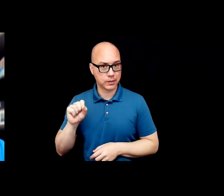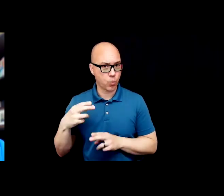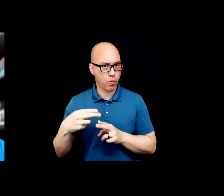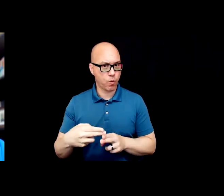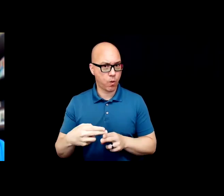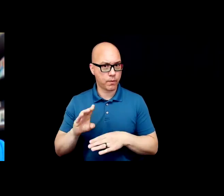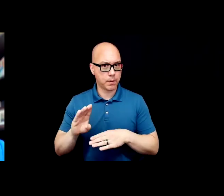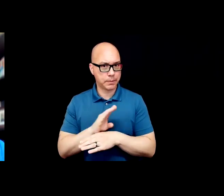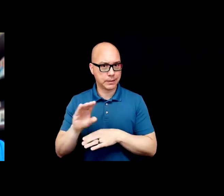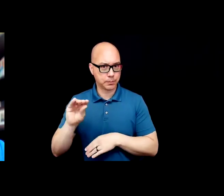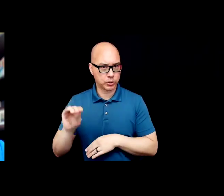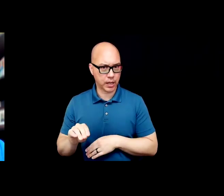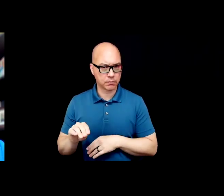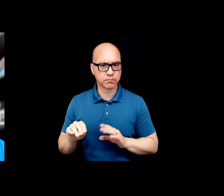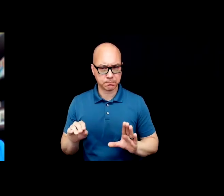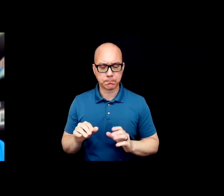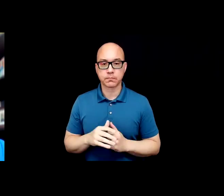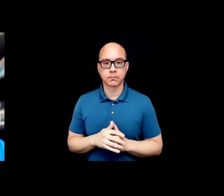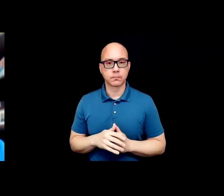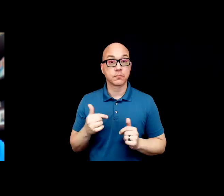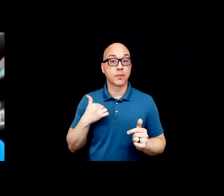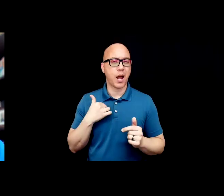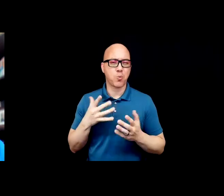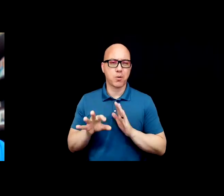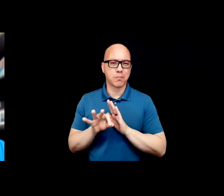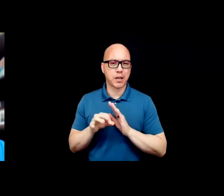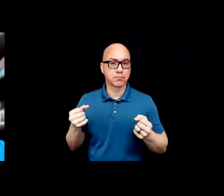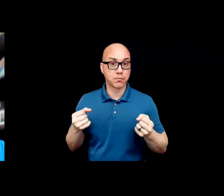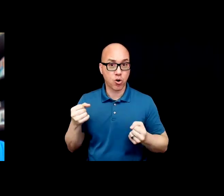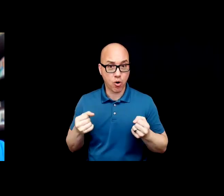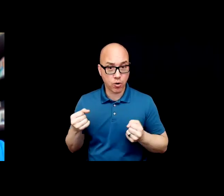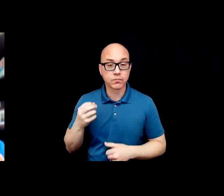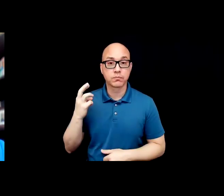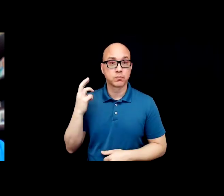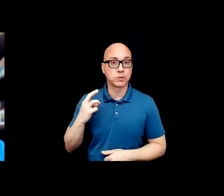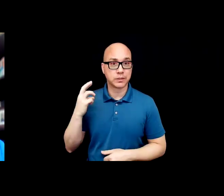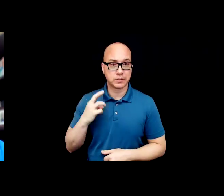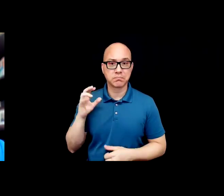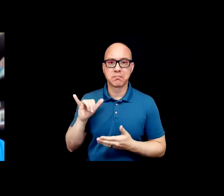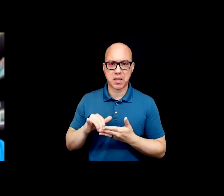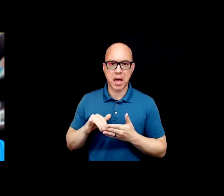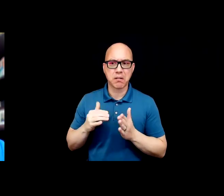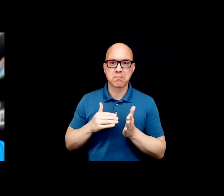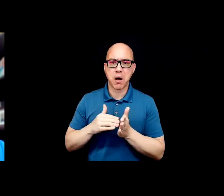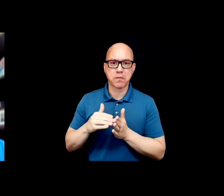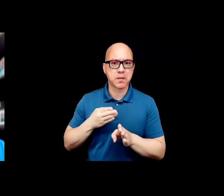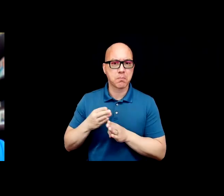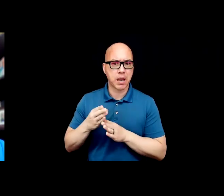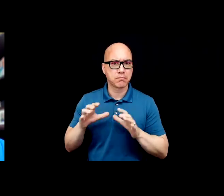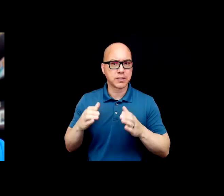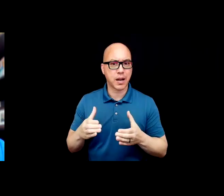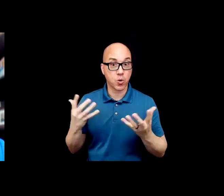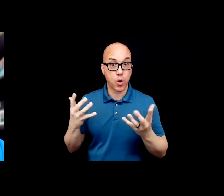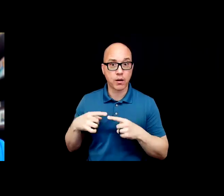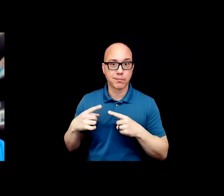business percentage. And so I'm going to just go with the car just because that's one of the top categories is